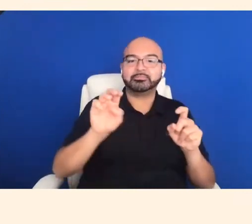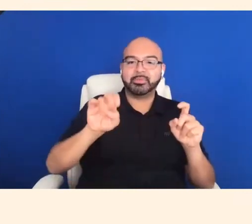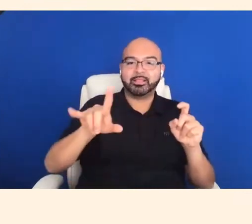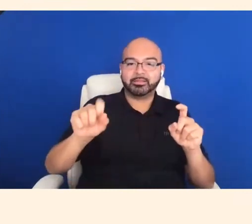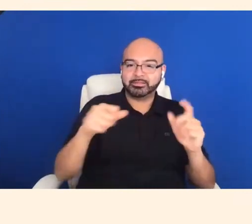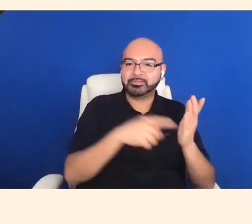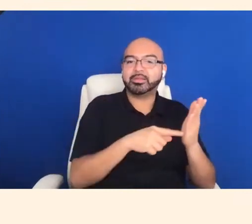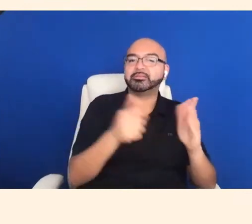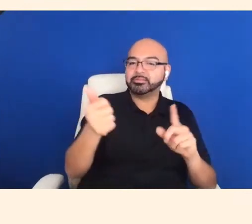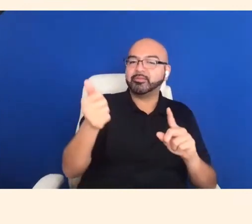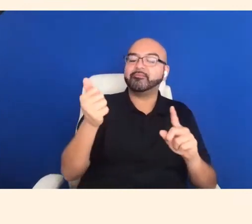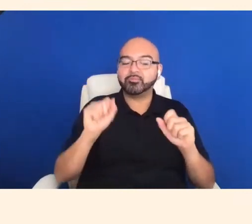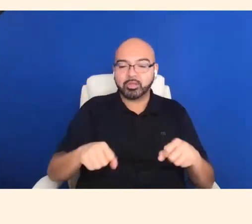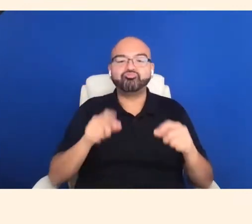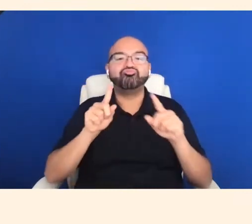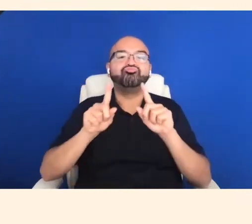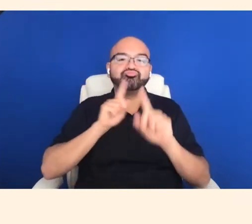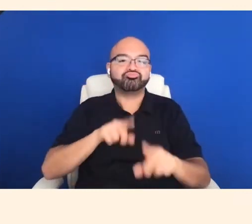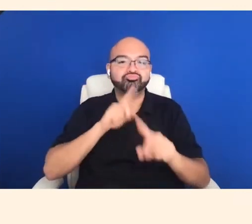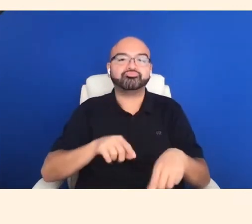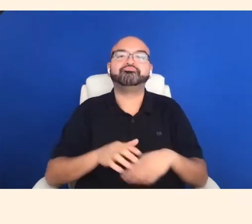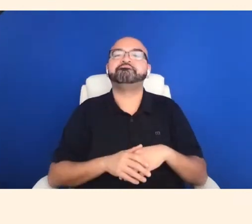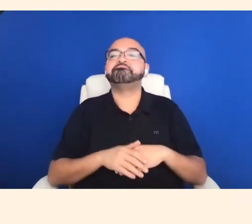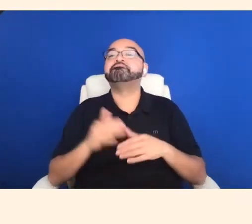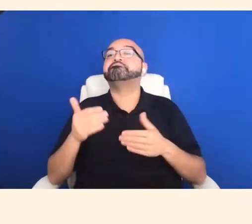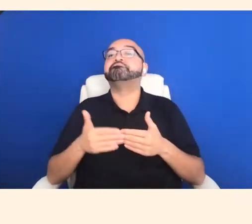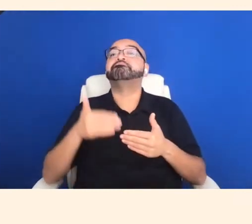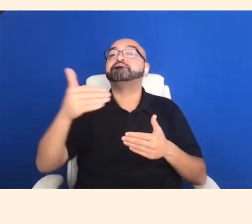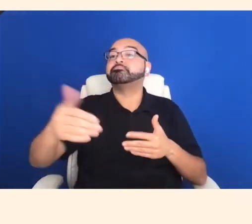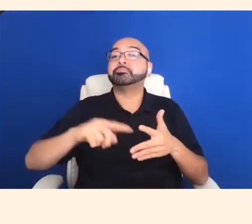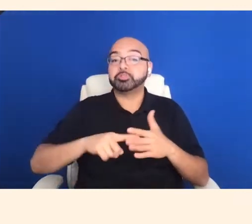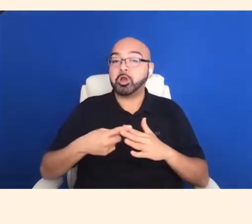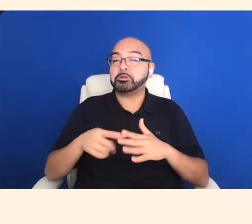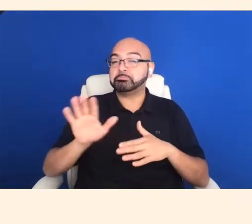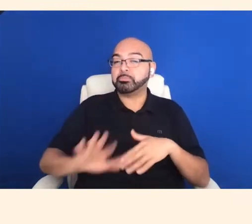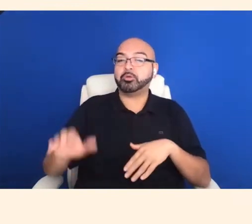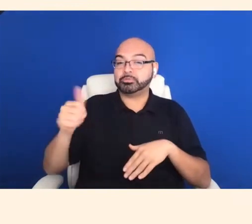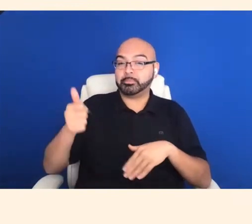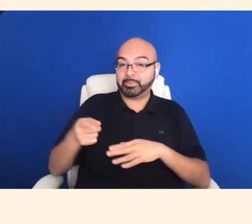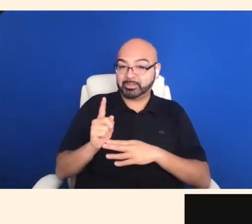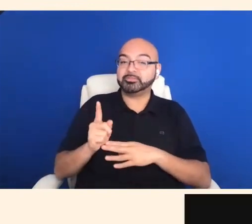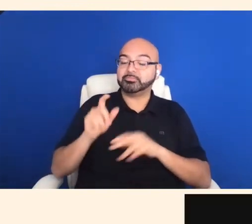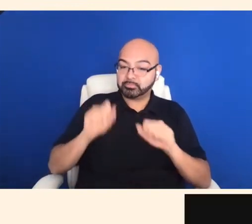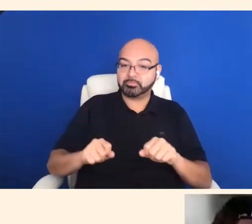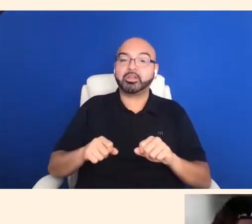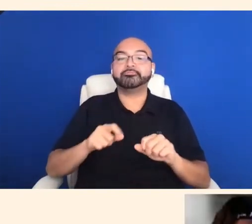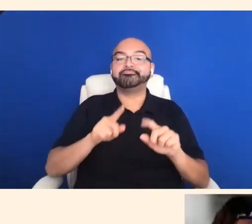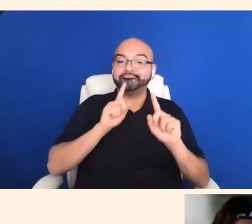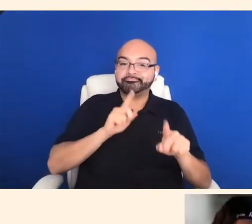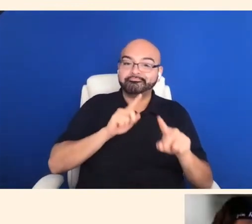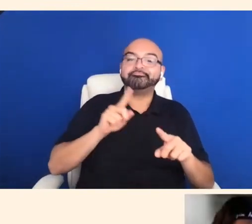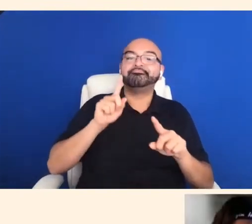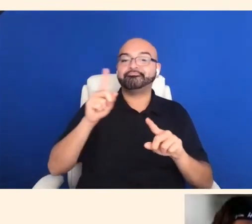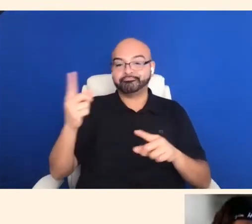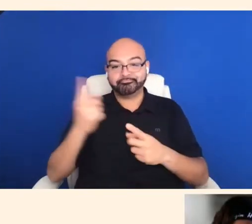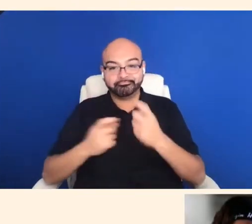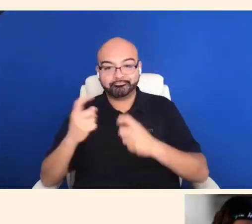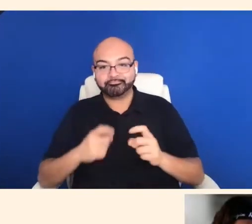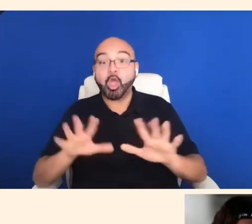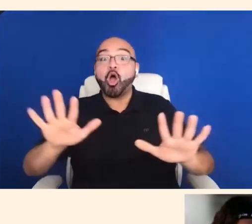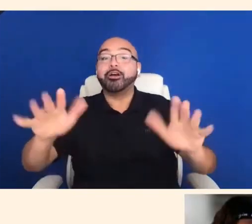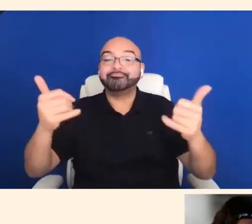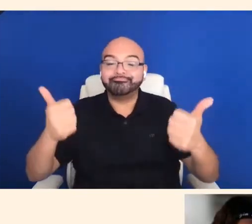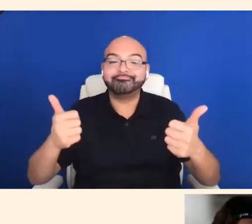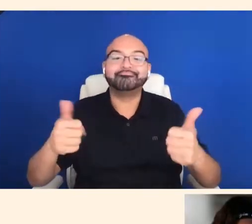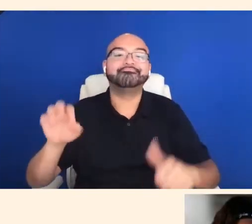We will get to that Q&A portion in about 10 minutes. In the meantime, I think I can talk a little bit more. Oh, here we